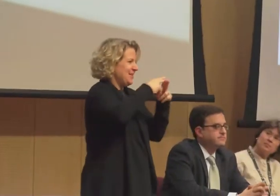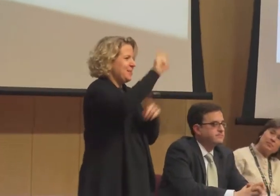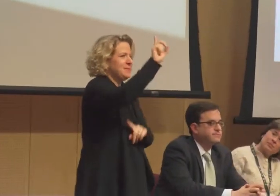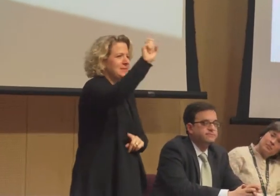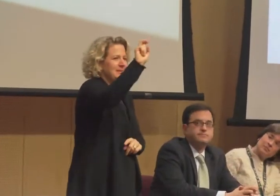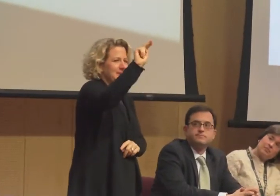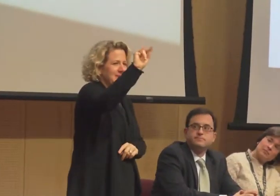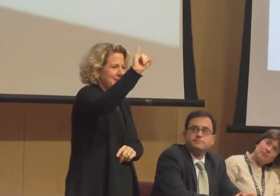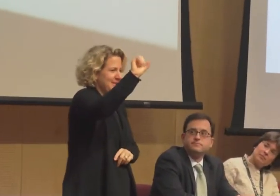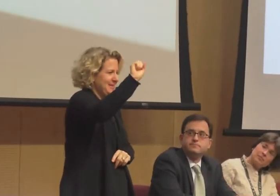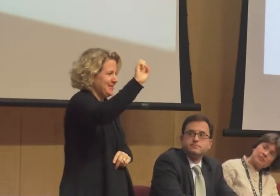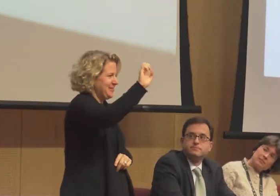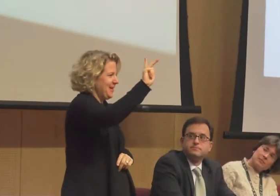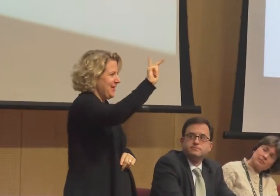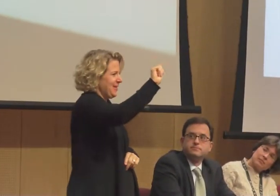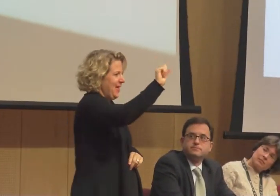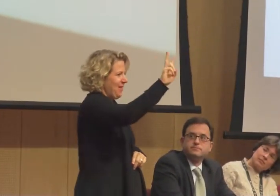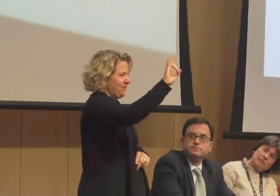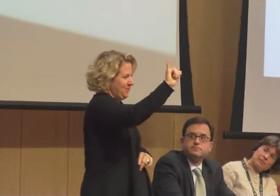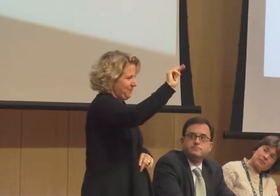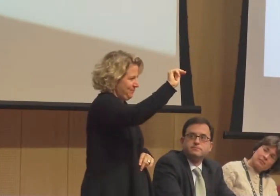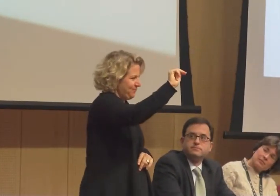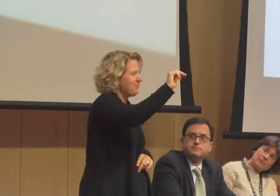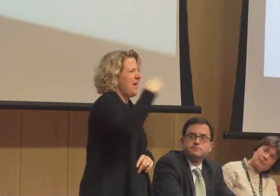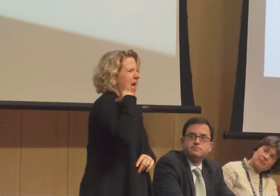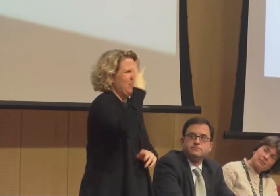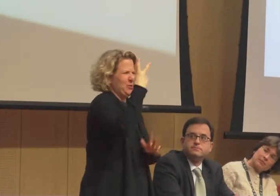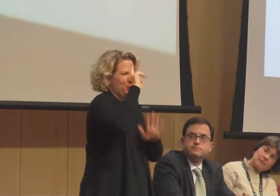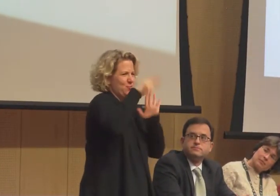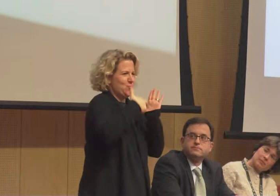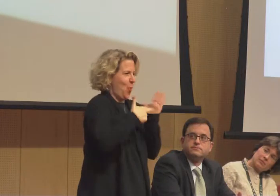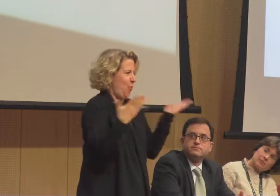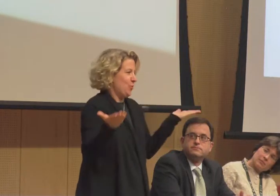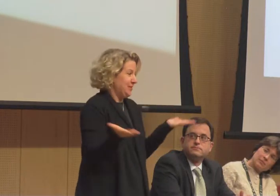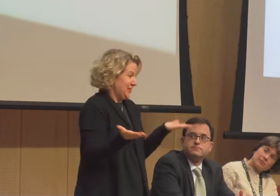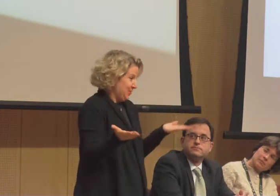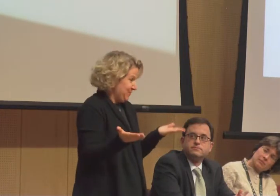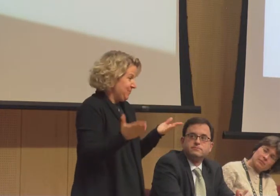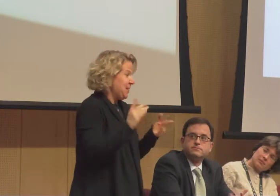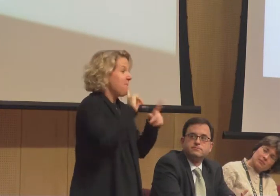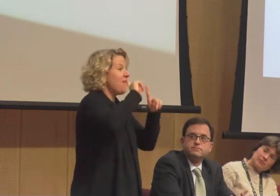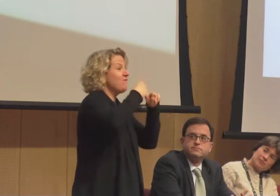Hi, my name is Denise Cavan, and I have two roles here at